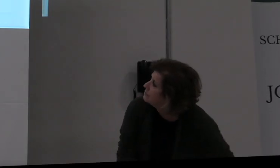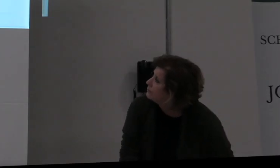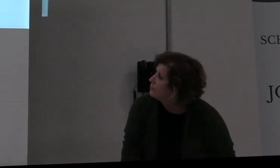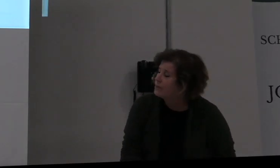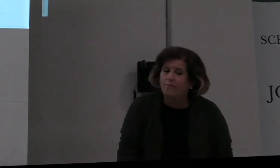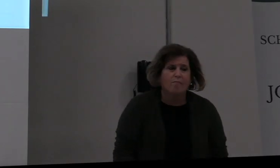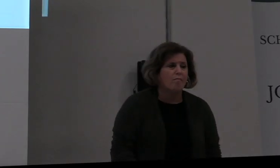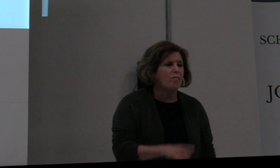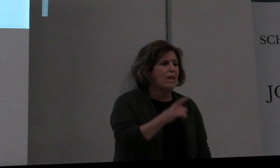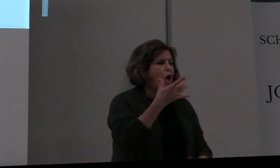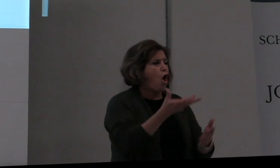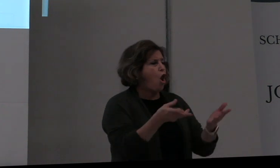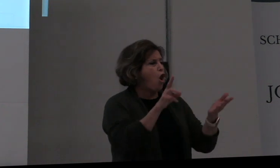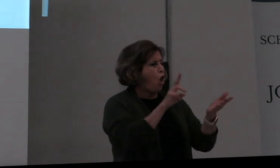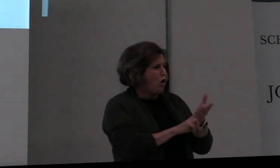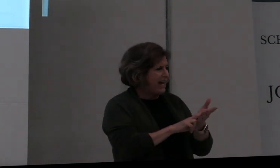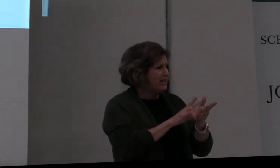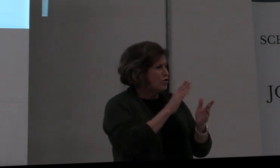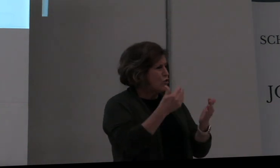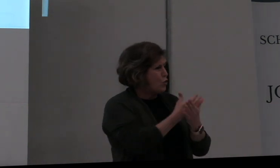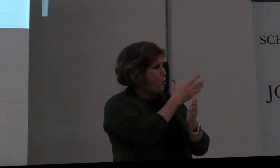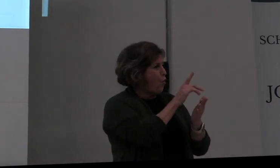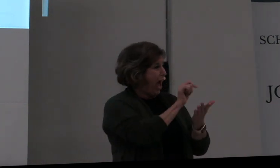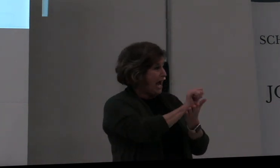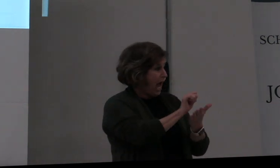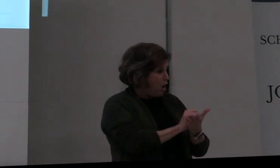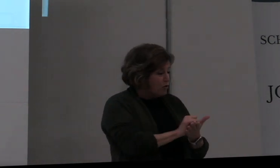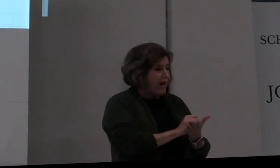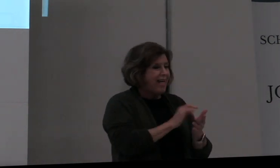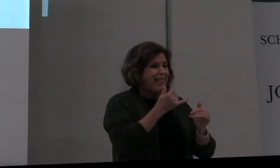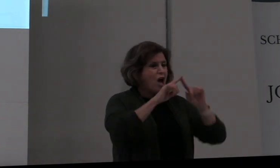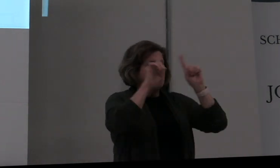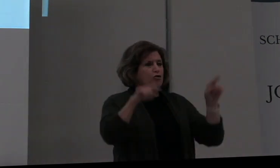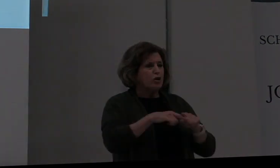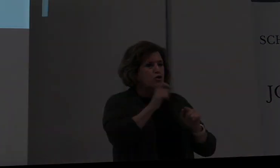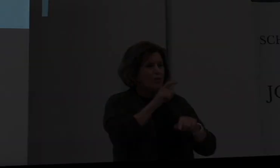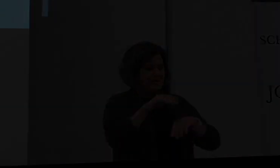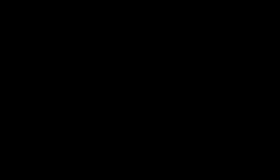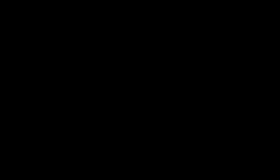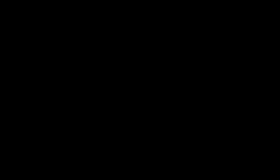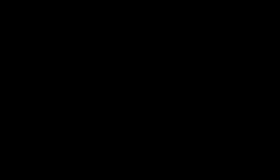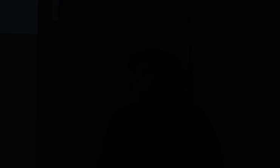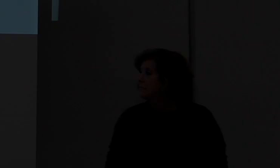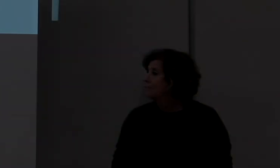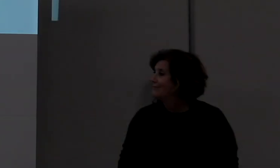After you logged in or created your account, you'll come to a screen where you can submit appeal.